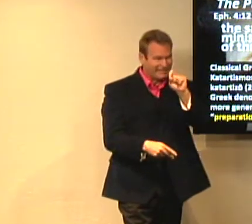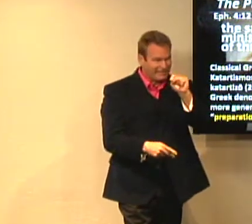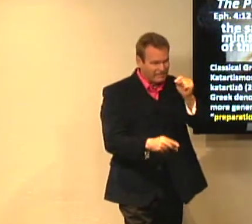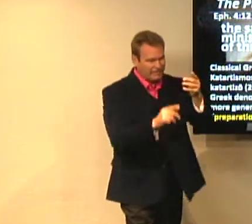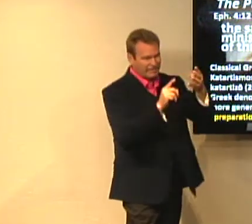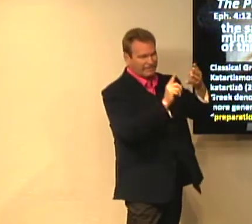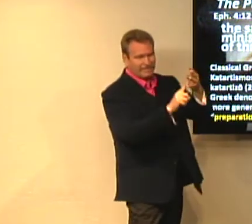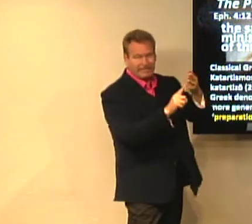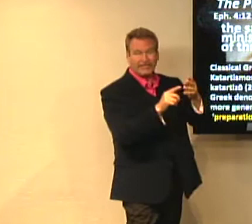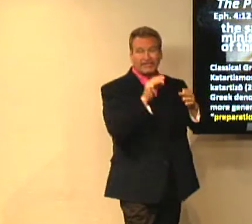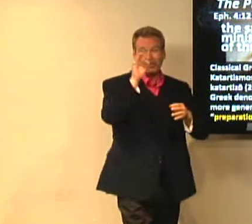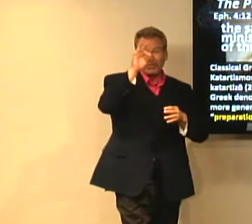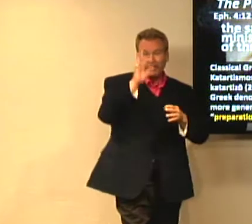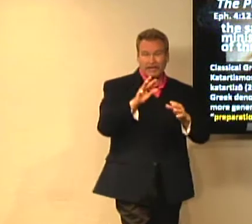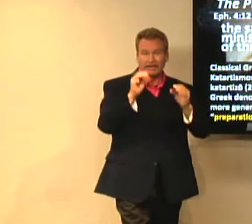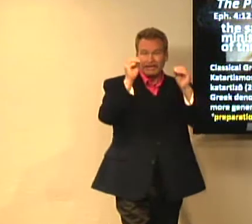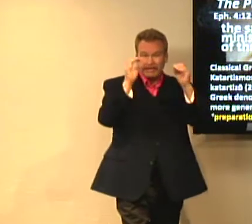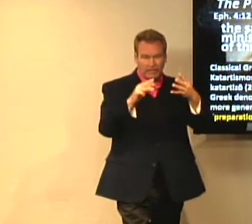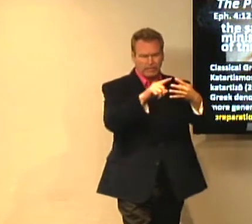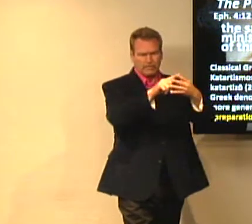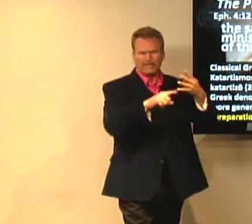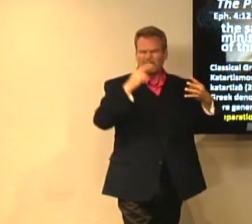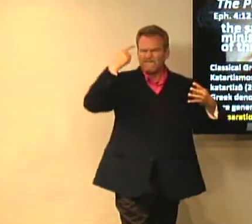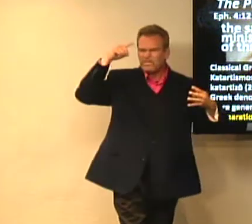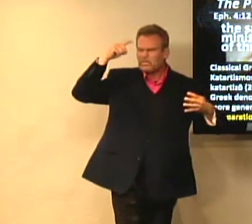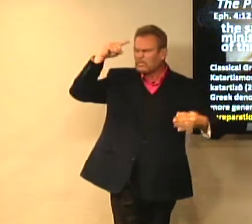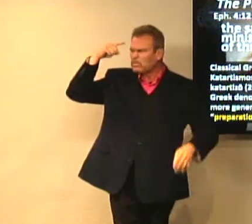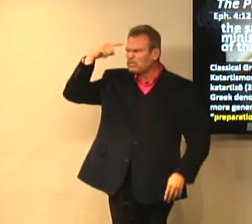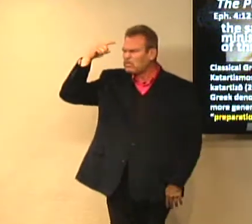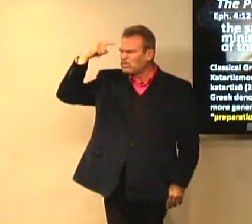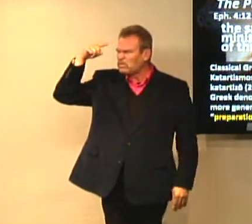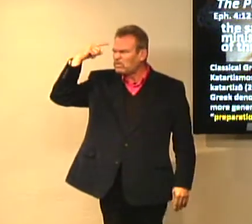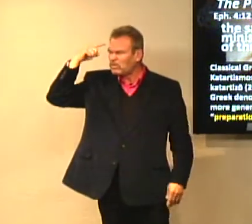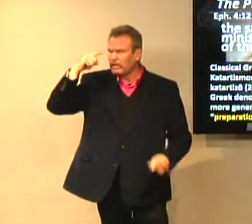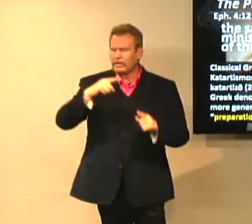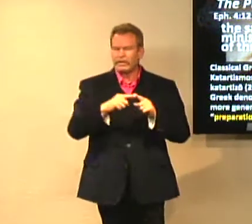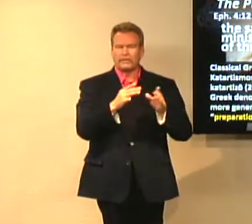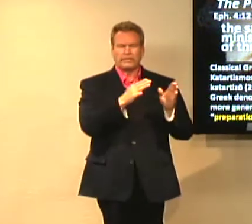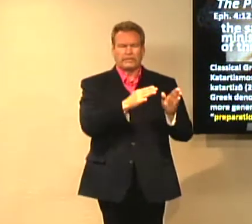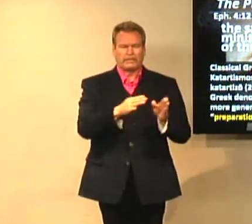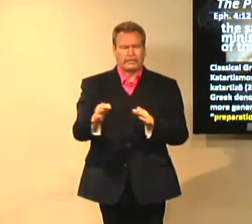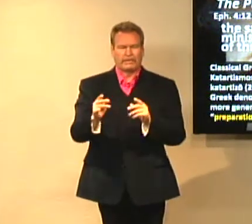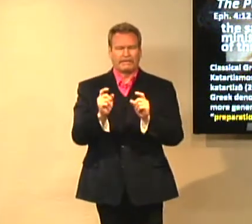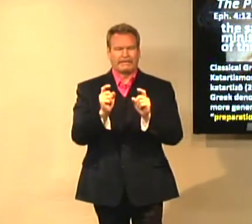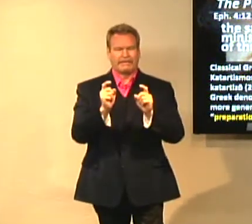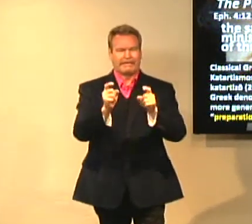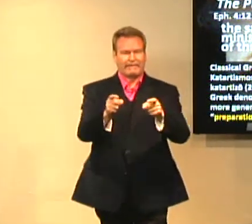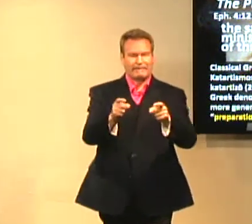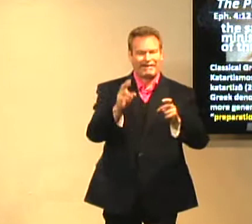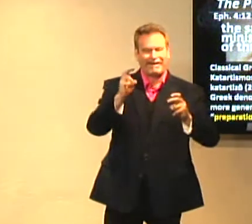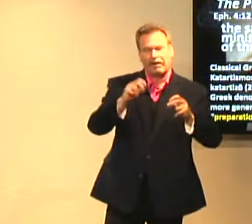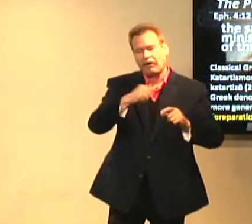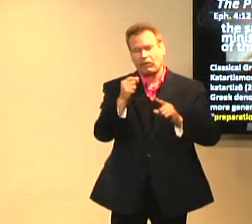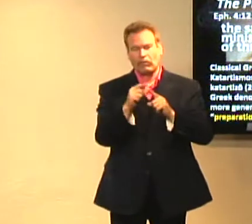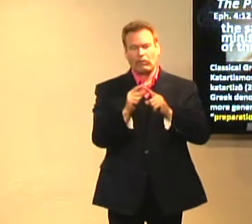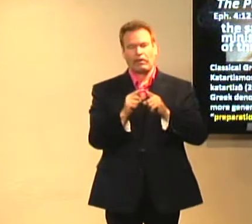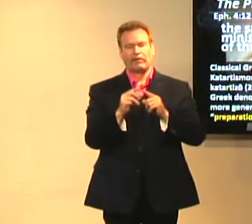And evangelists and prophets and teachers and pastors, what is this for? It's for